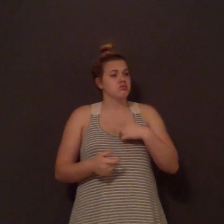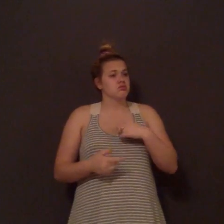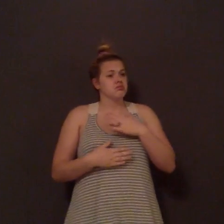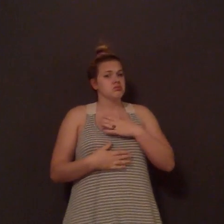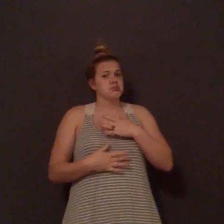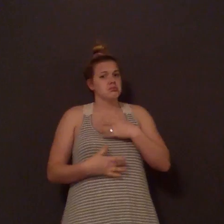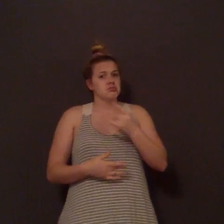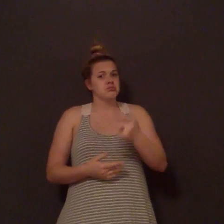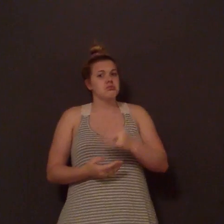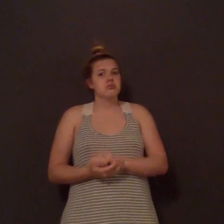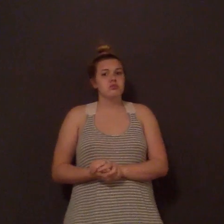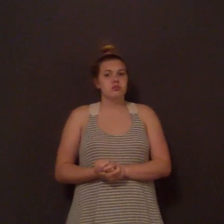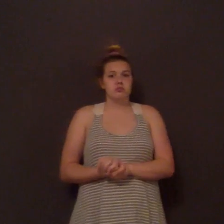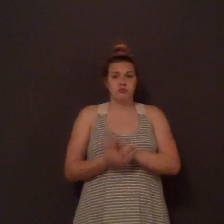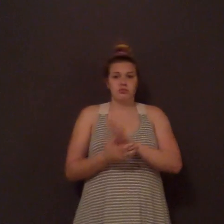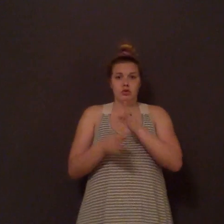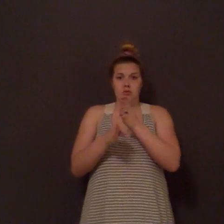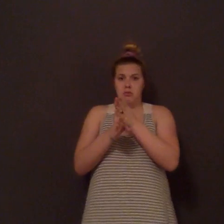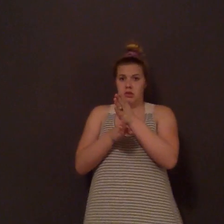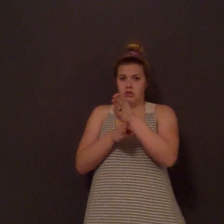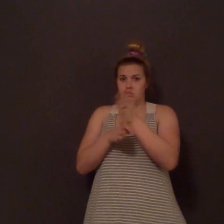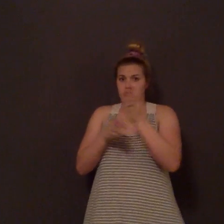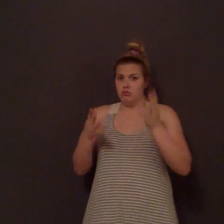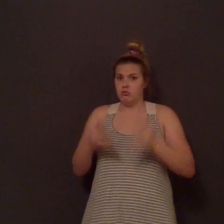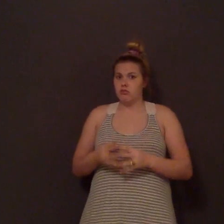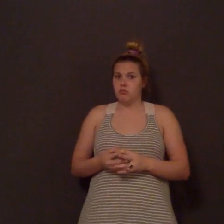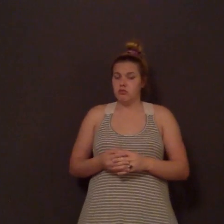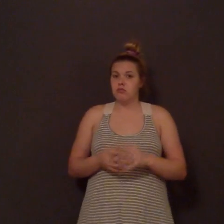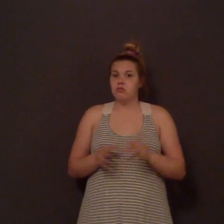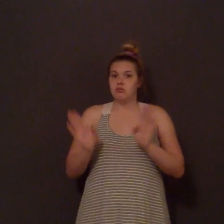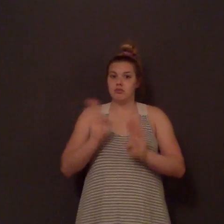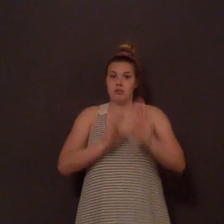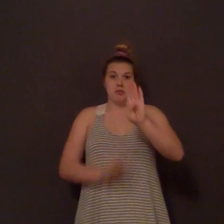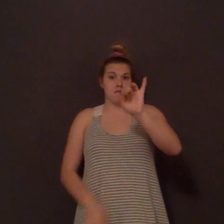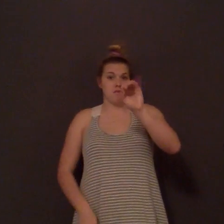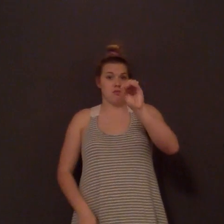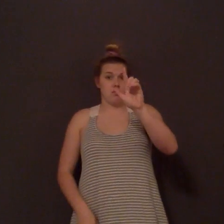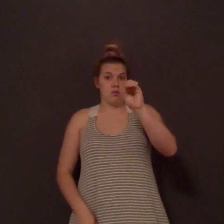You have a major yet, Rachel? I do. What is it? Biology. Oh.